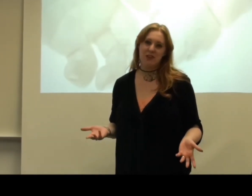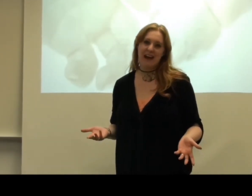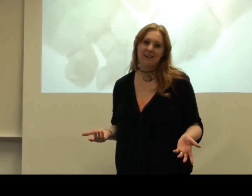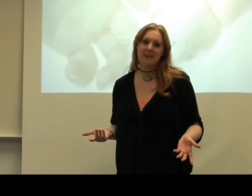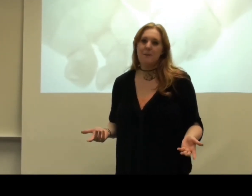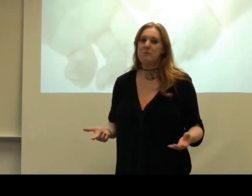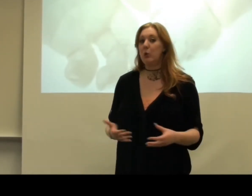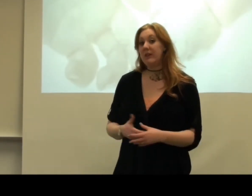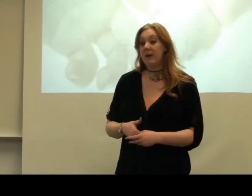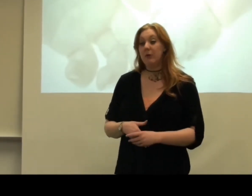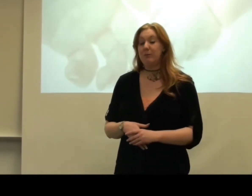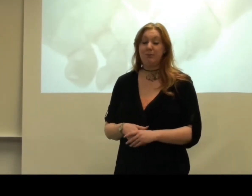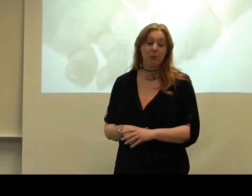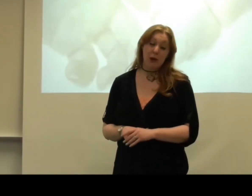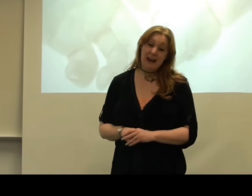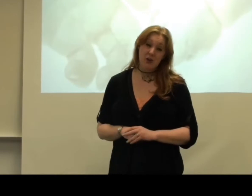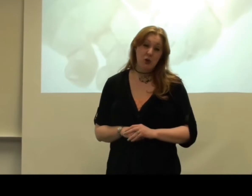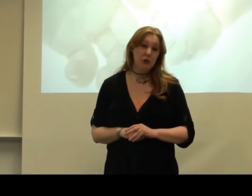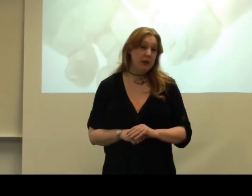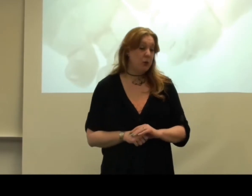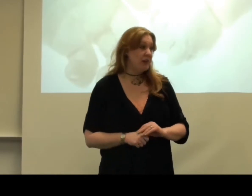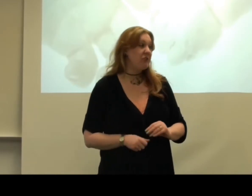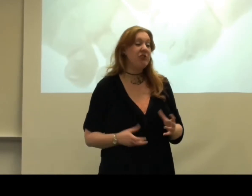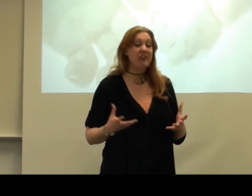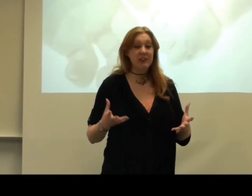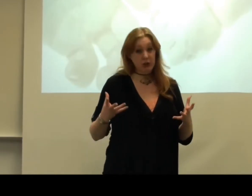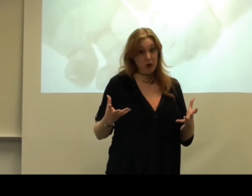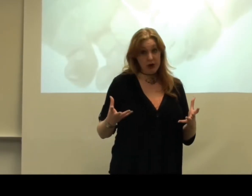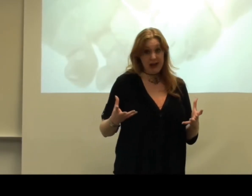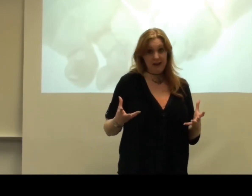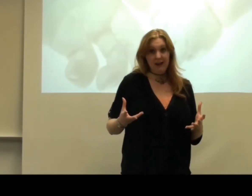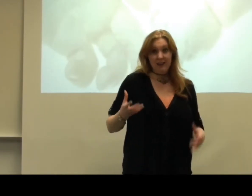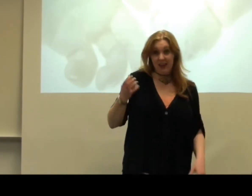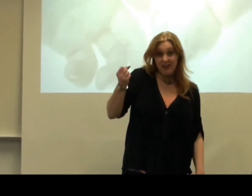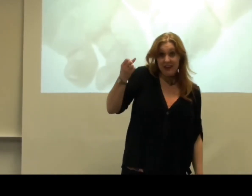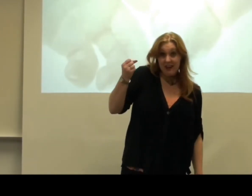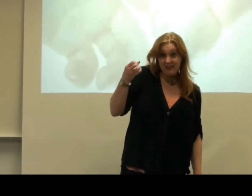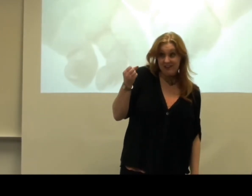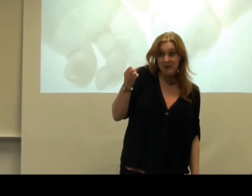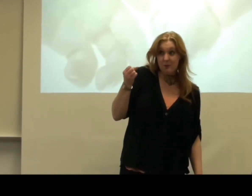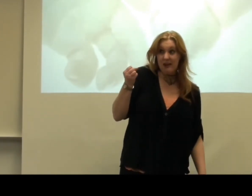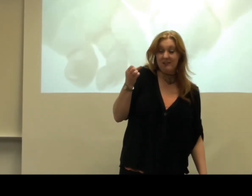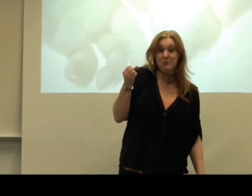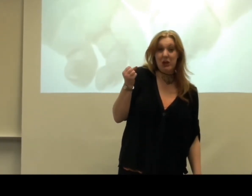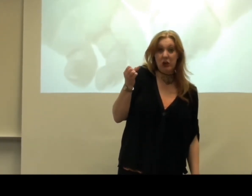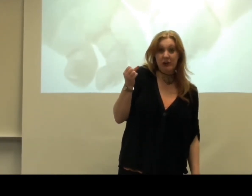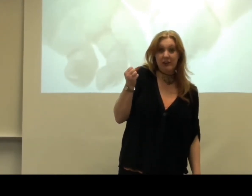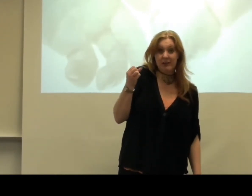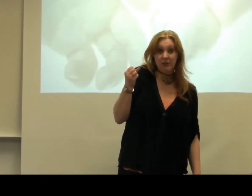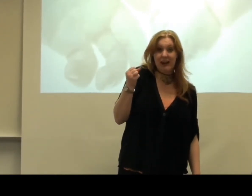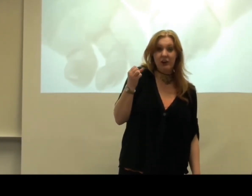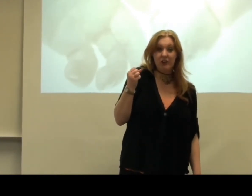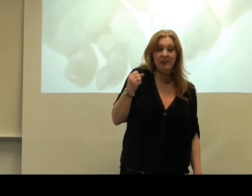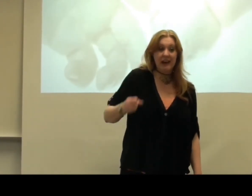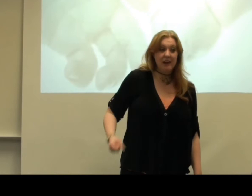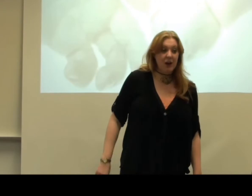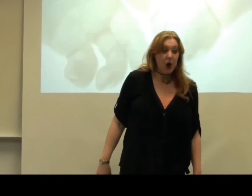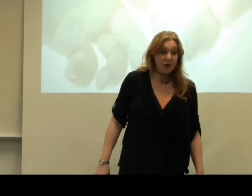that. But when they're brand new little ones just learning that this means milk, right? You don't say,